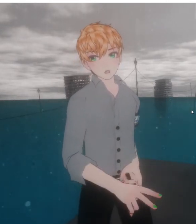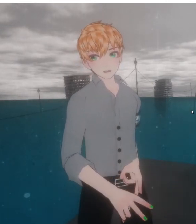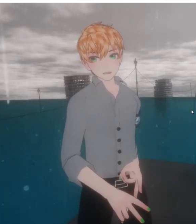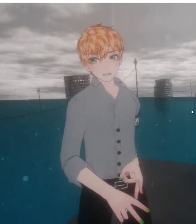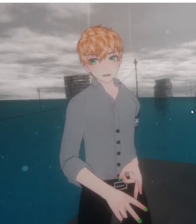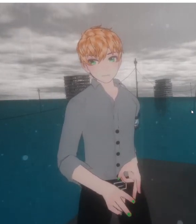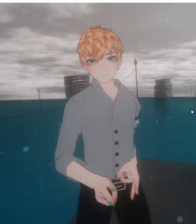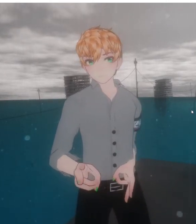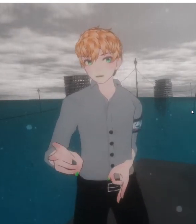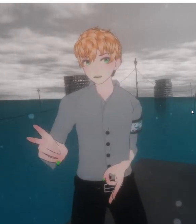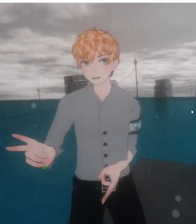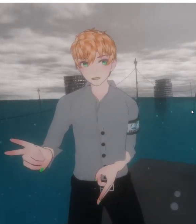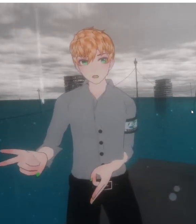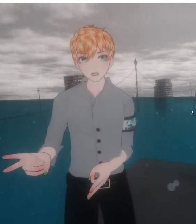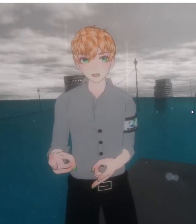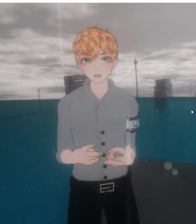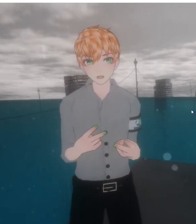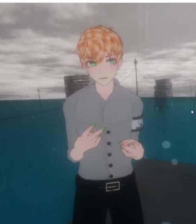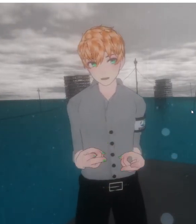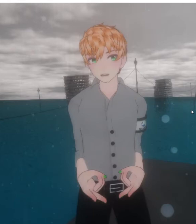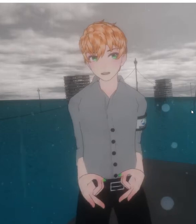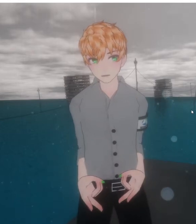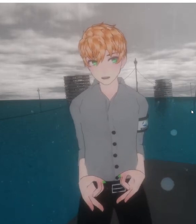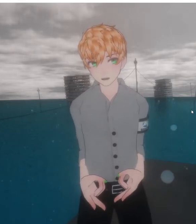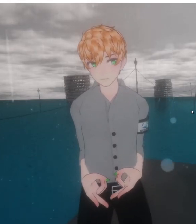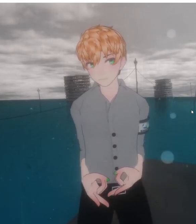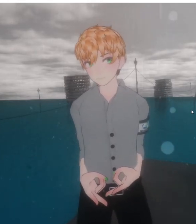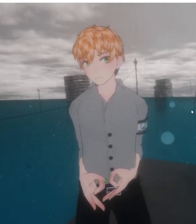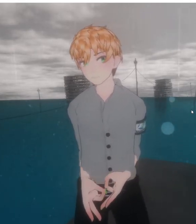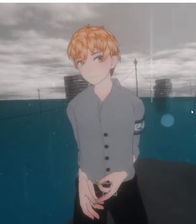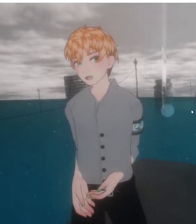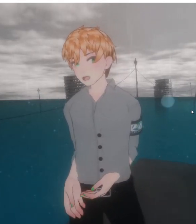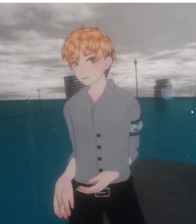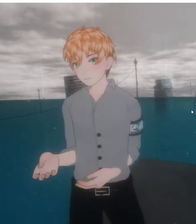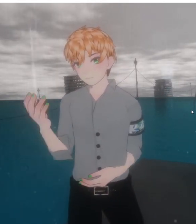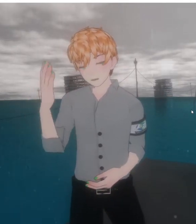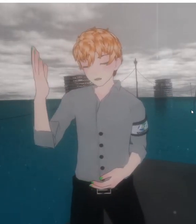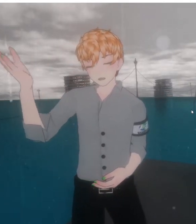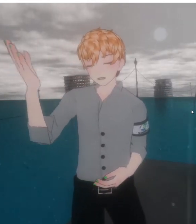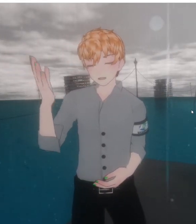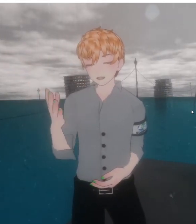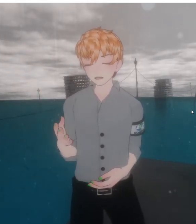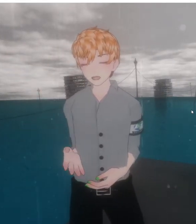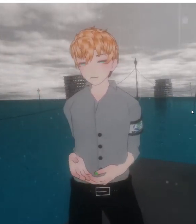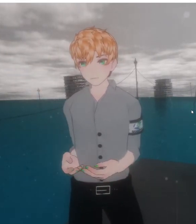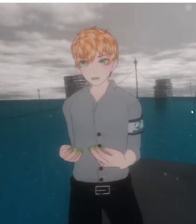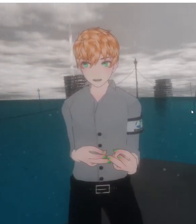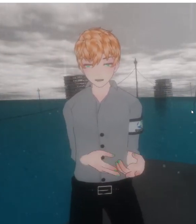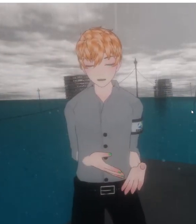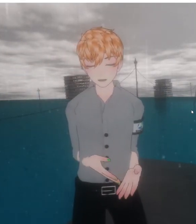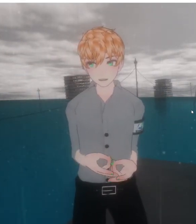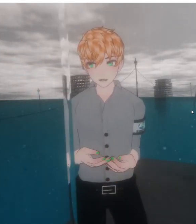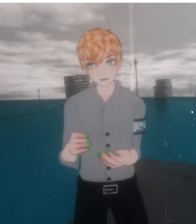worse, and you don't have a way to make things better. And worrying about the prospect of things getting worse. So,